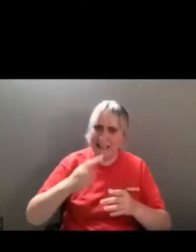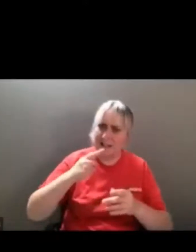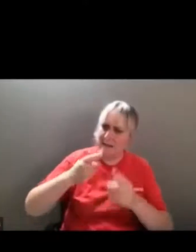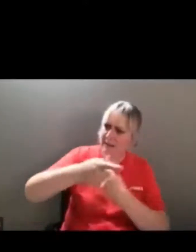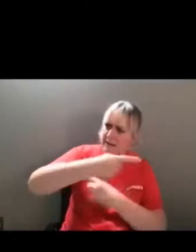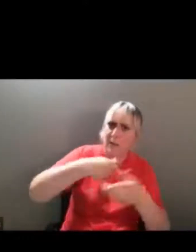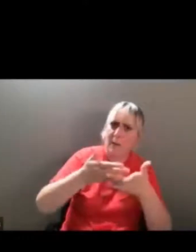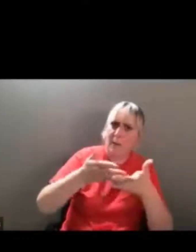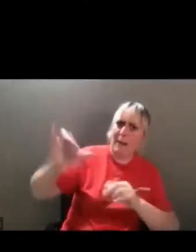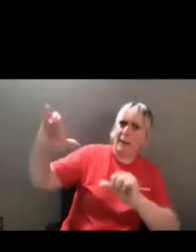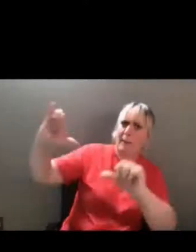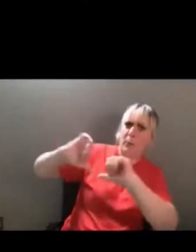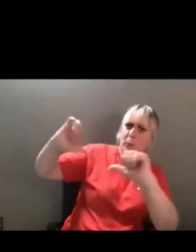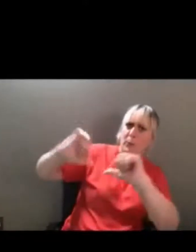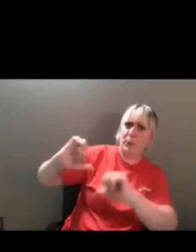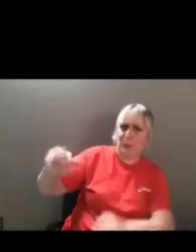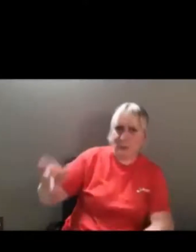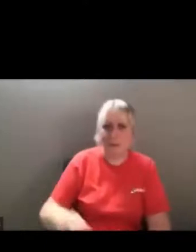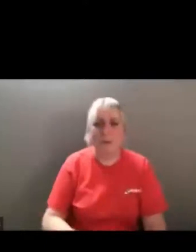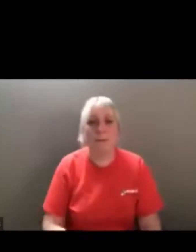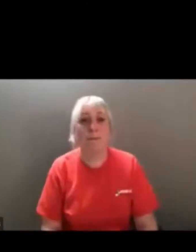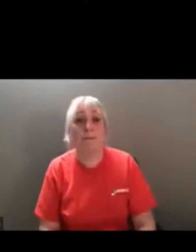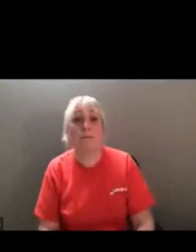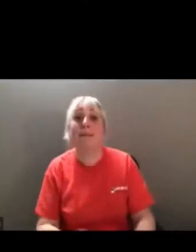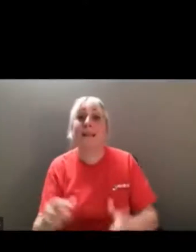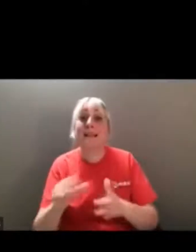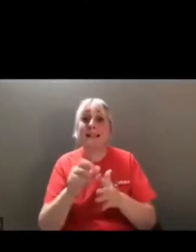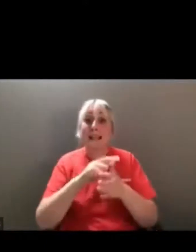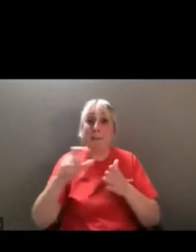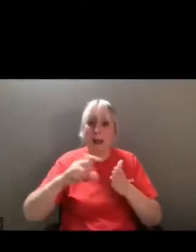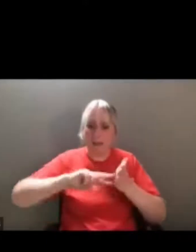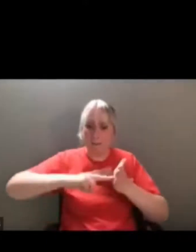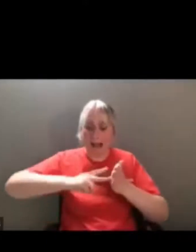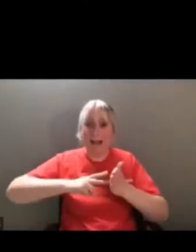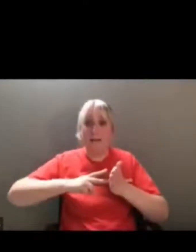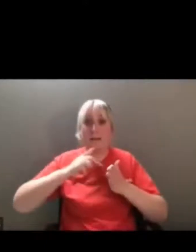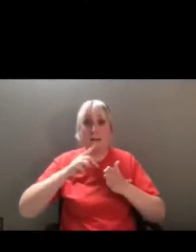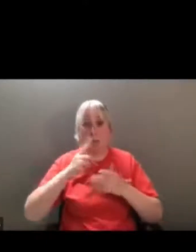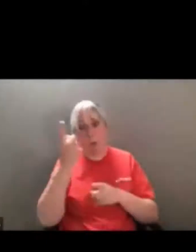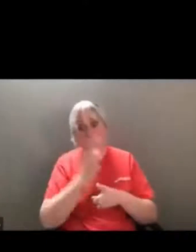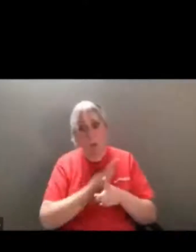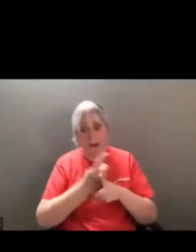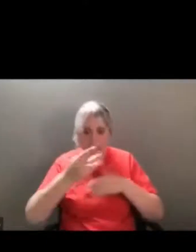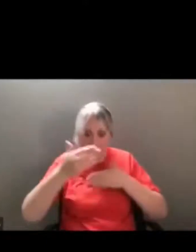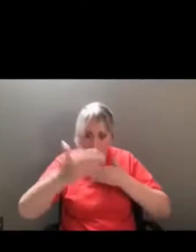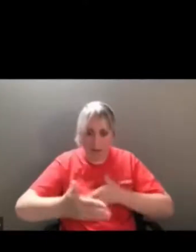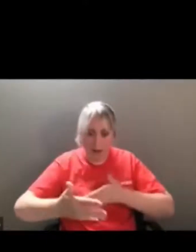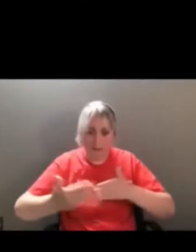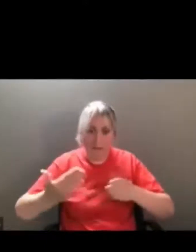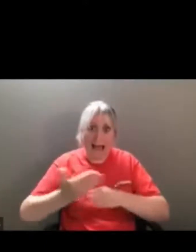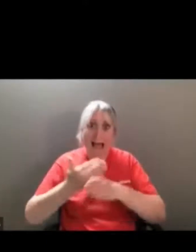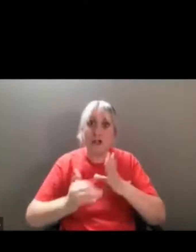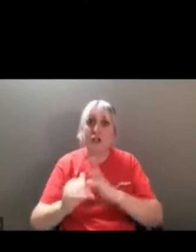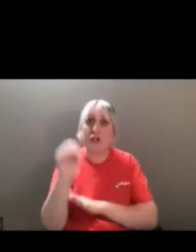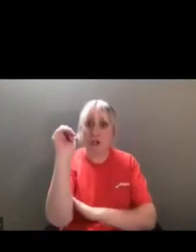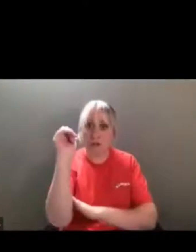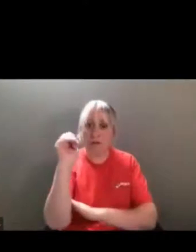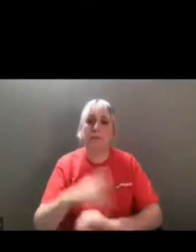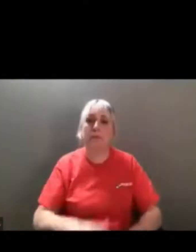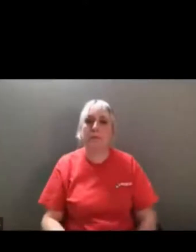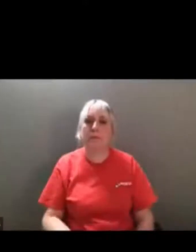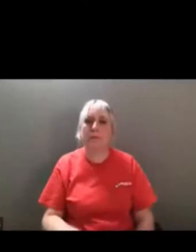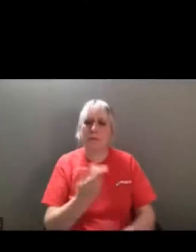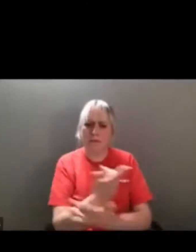UK Uncut planned a week of action entitled the Anti-Atos Games. This was supported by a wide range